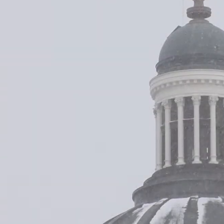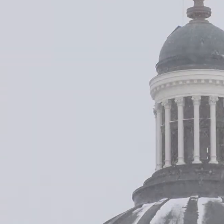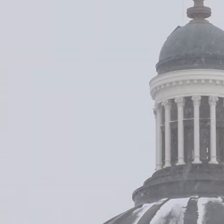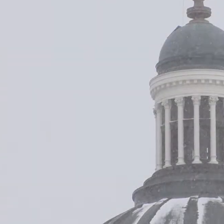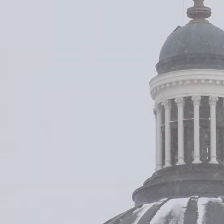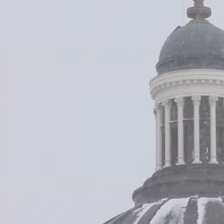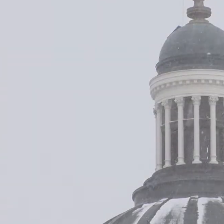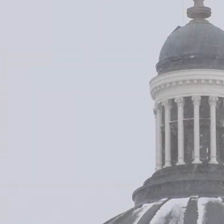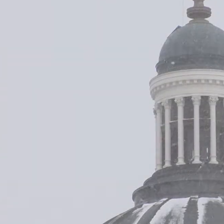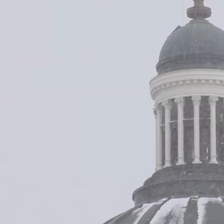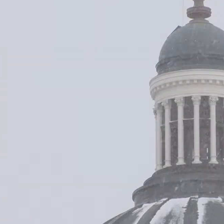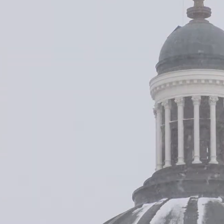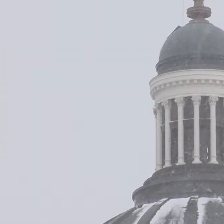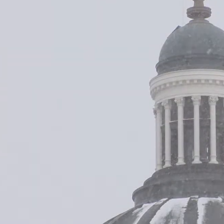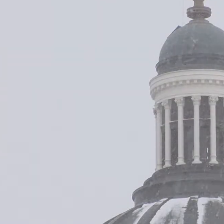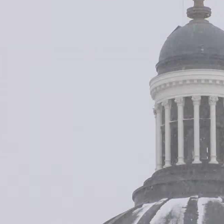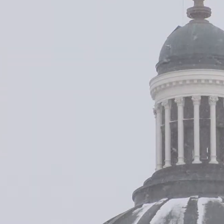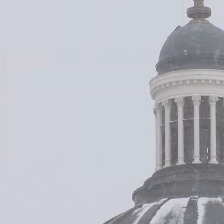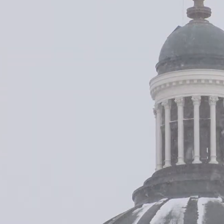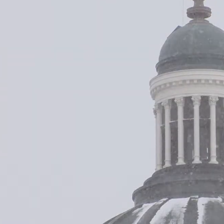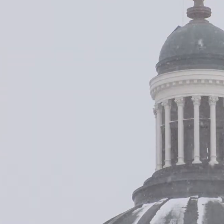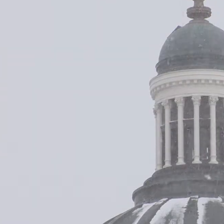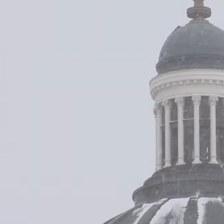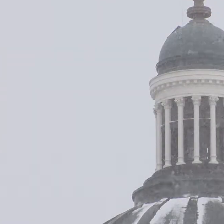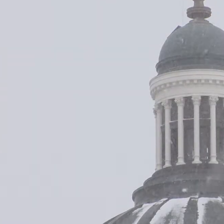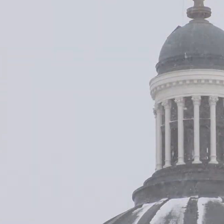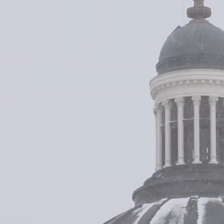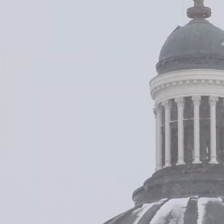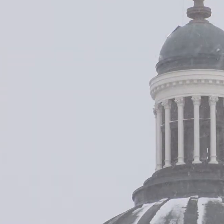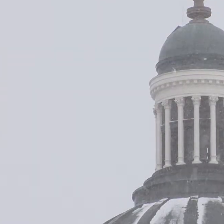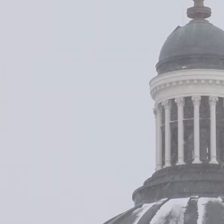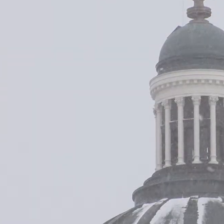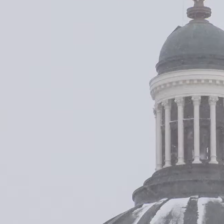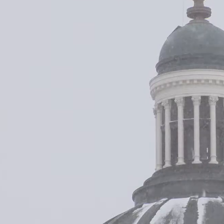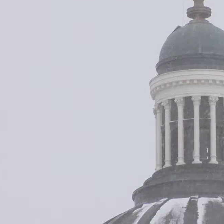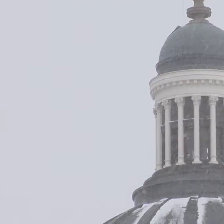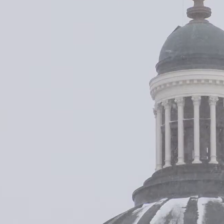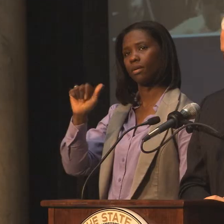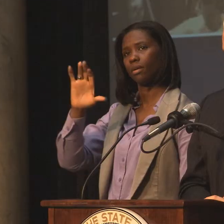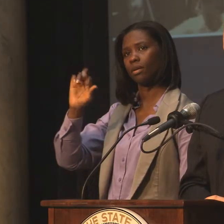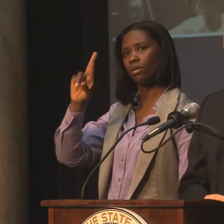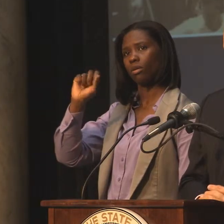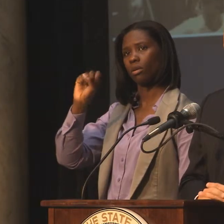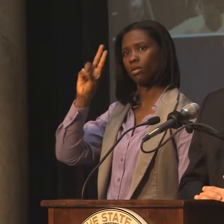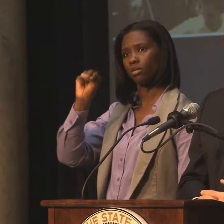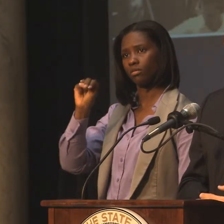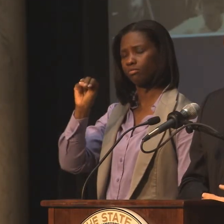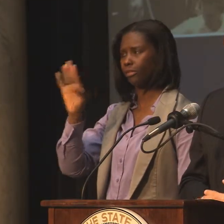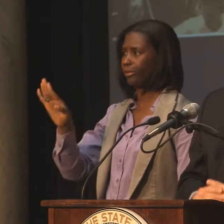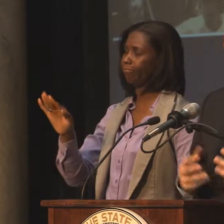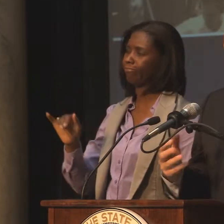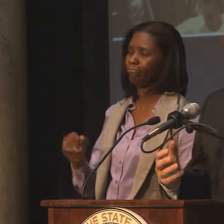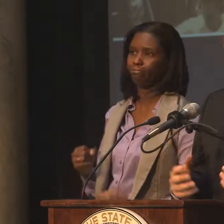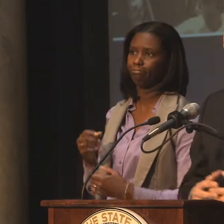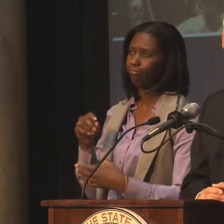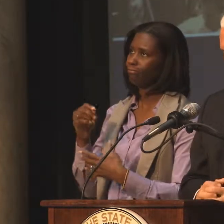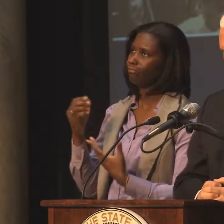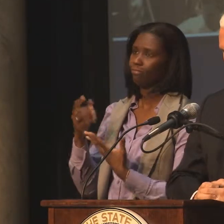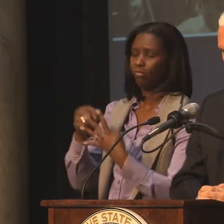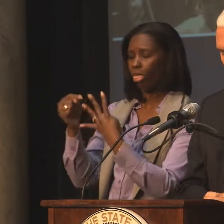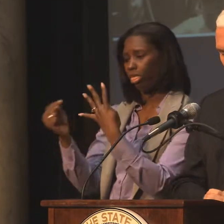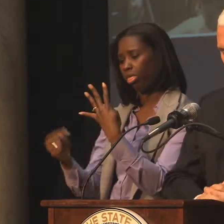Today we will remember my friend, the late Congresswoman Julia Carson. Her accomplishments are well known, the